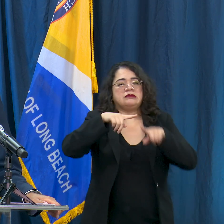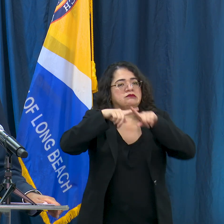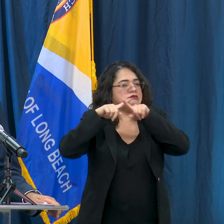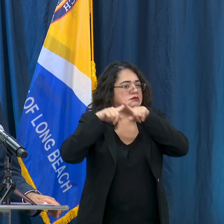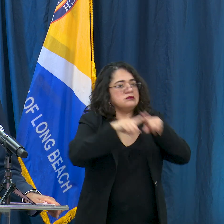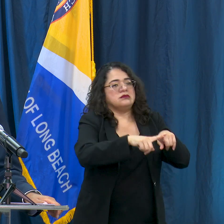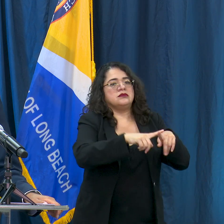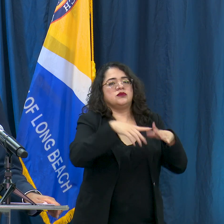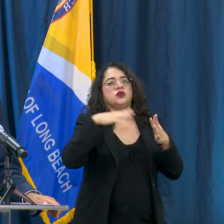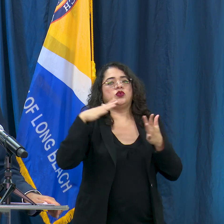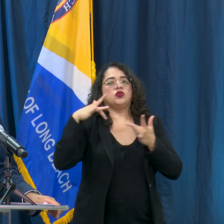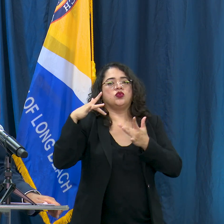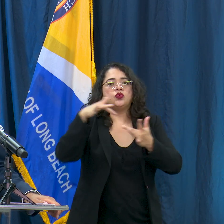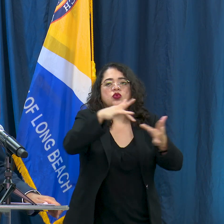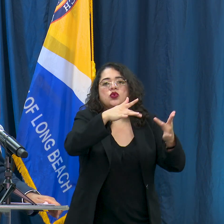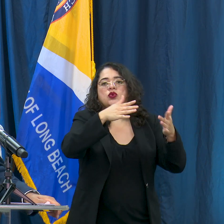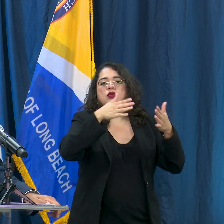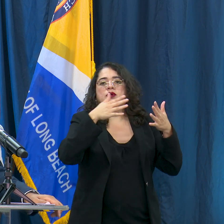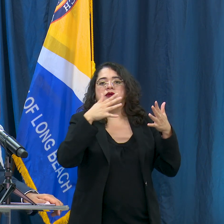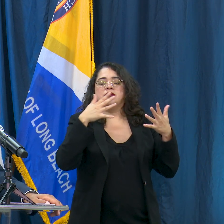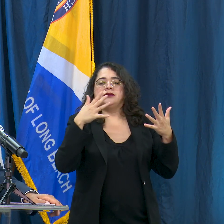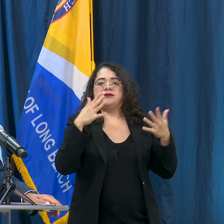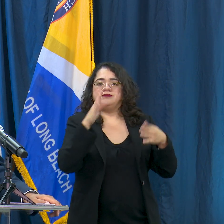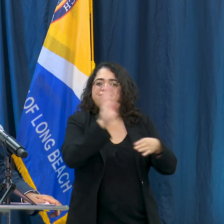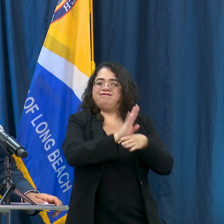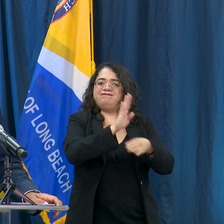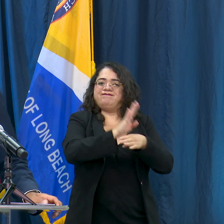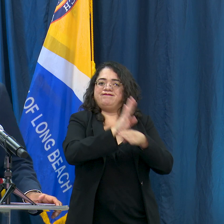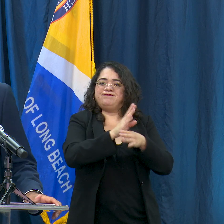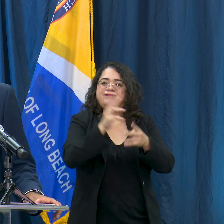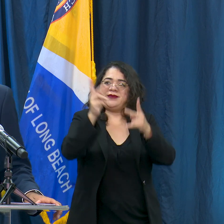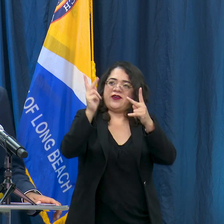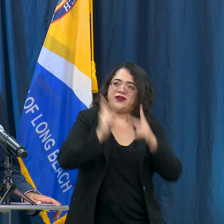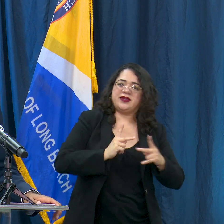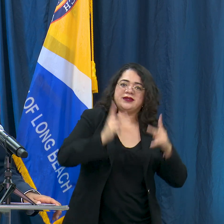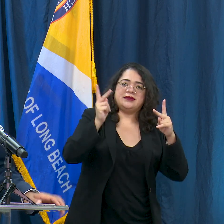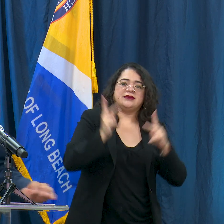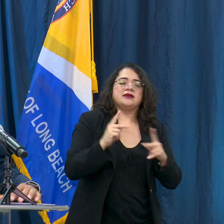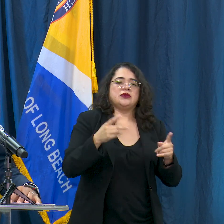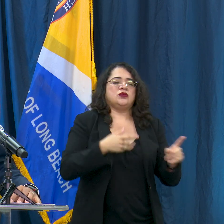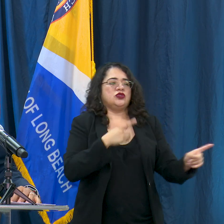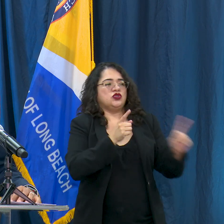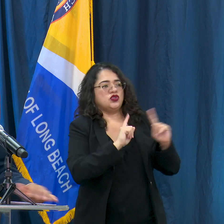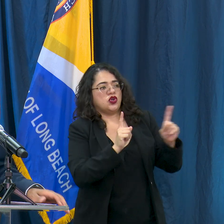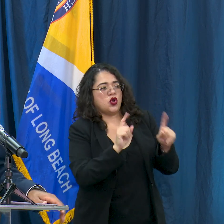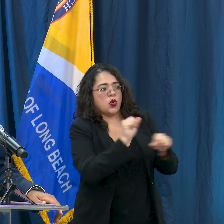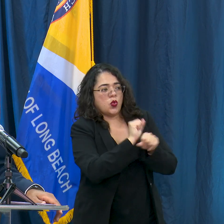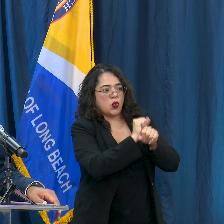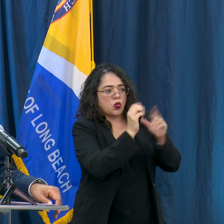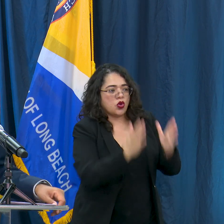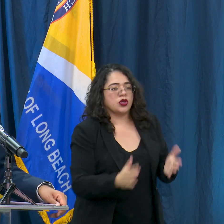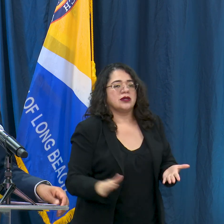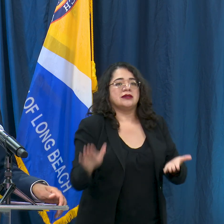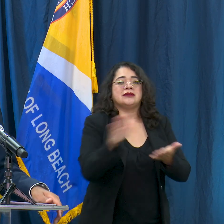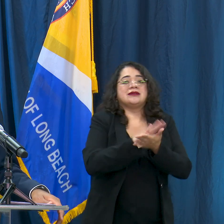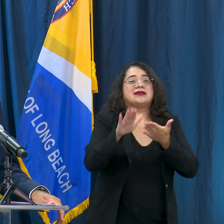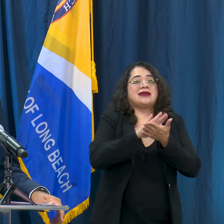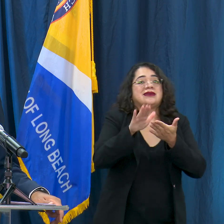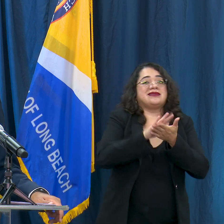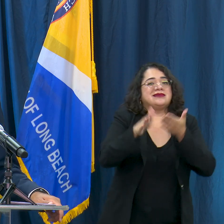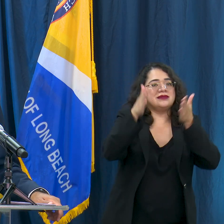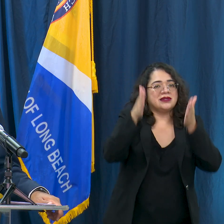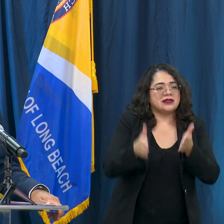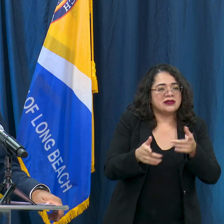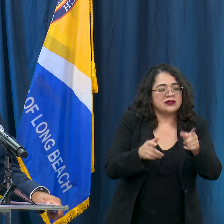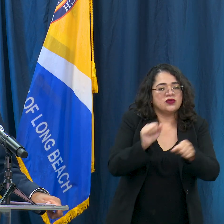on tourism. I've talked to a lot of workers and housekeepers and others that